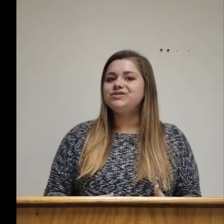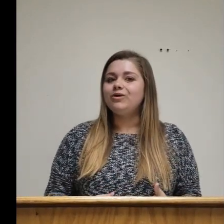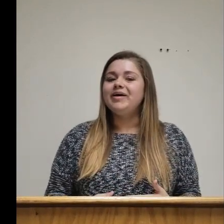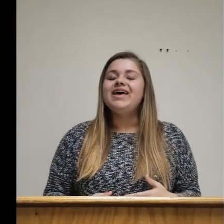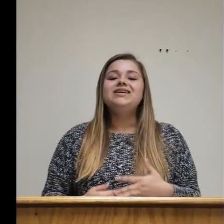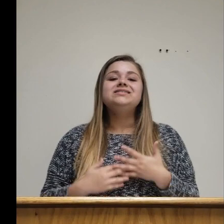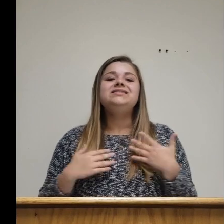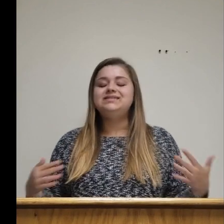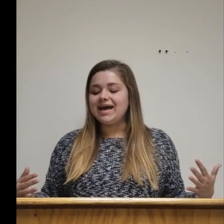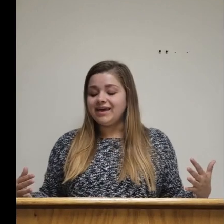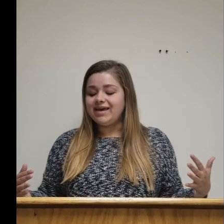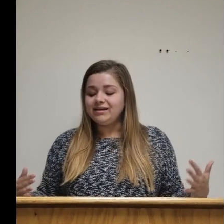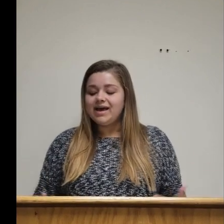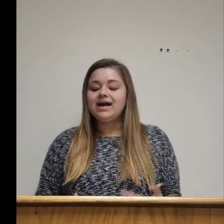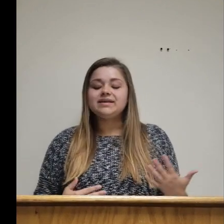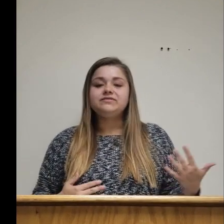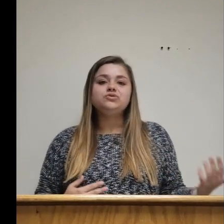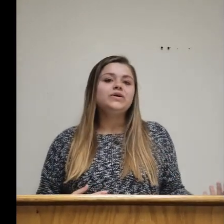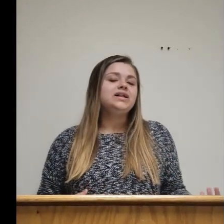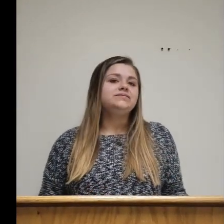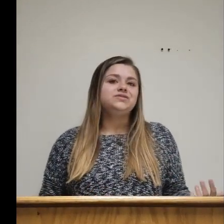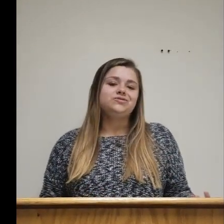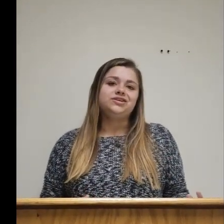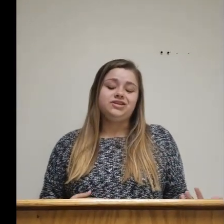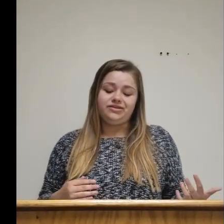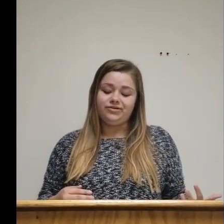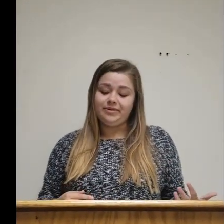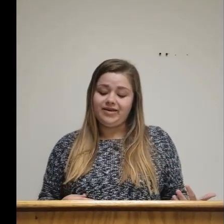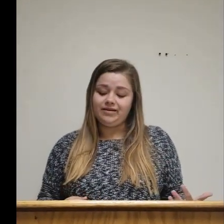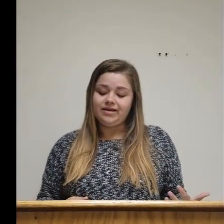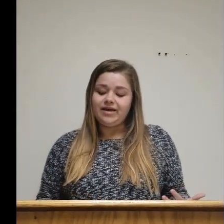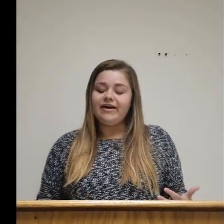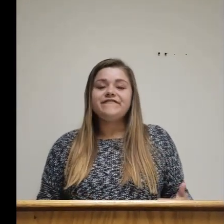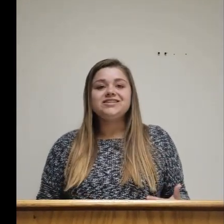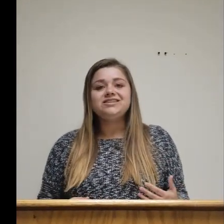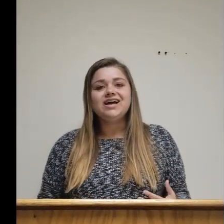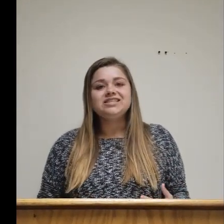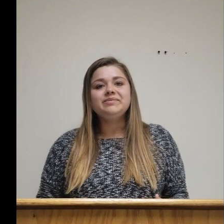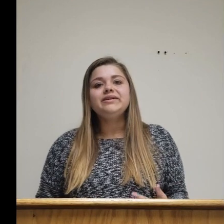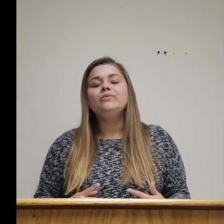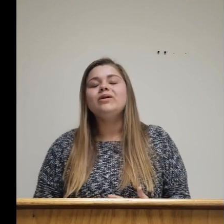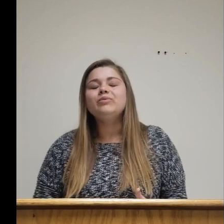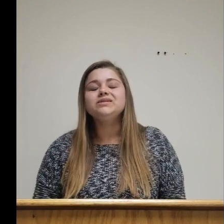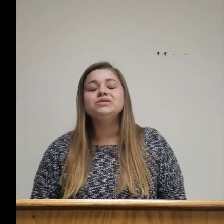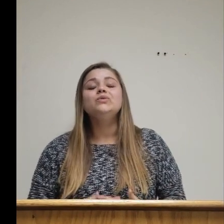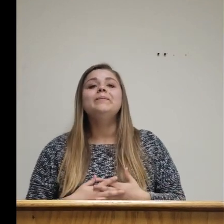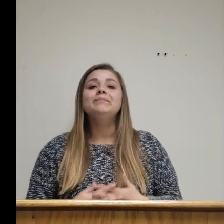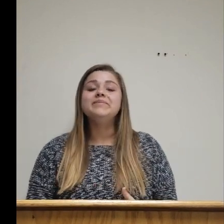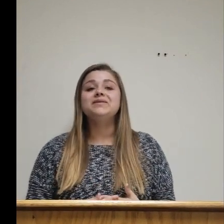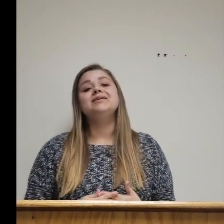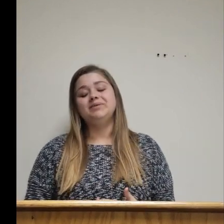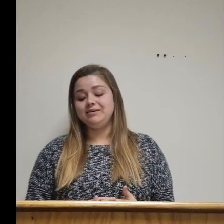Atlantic storm in a decade has left a trail of destruction in the Caribbean, affecting an estimated